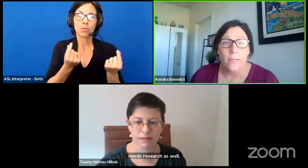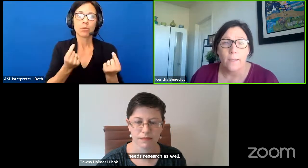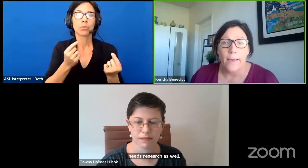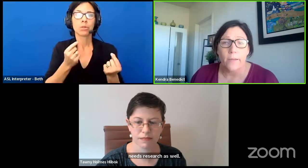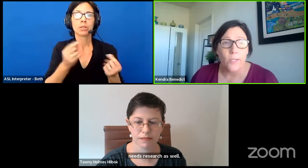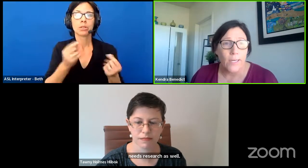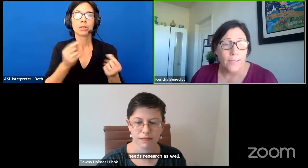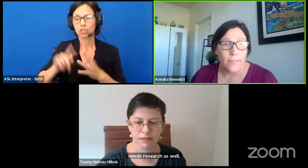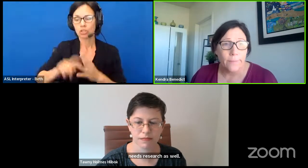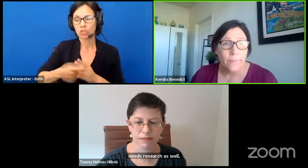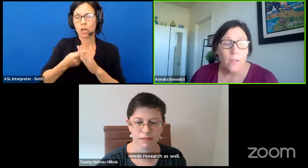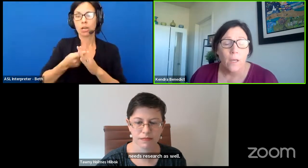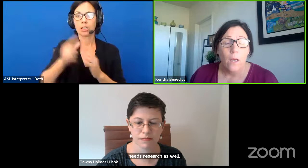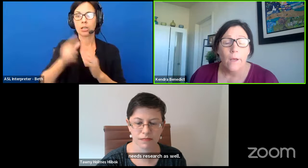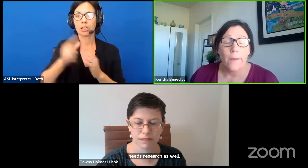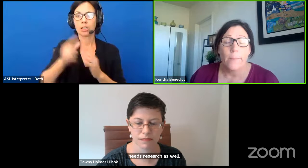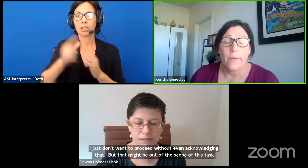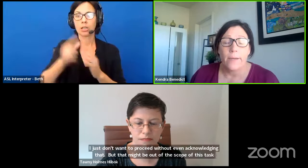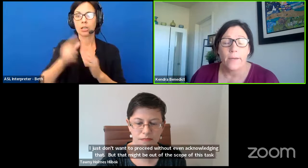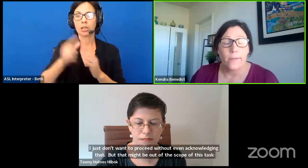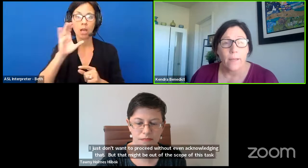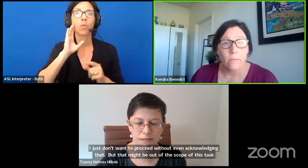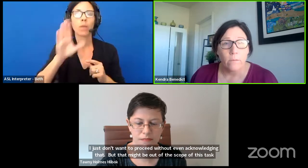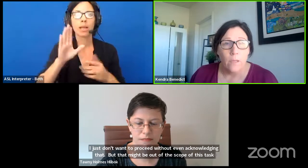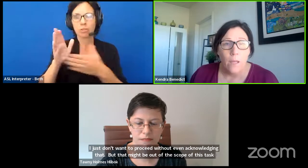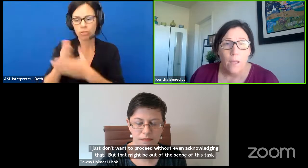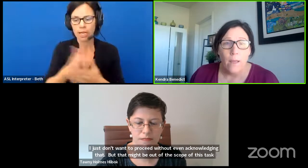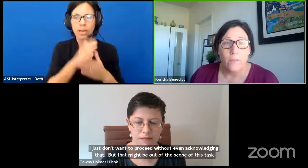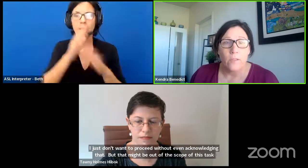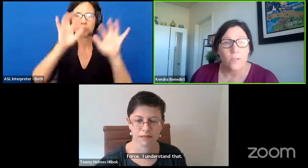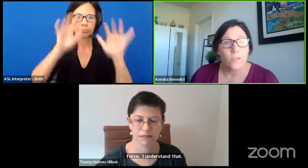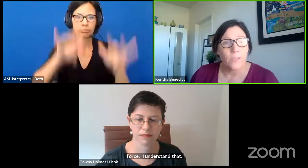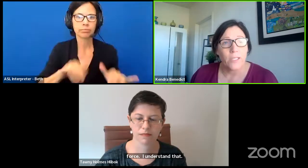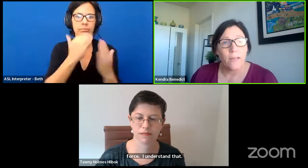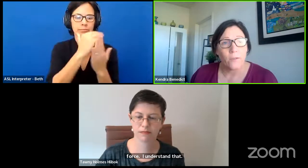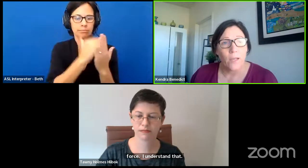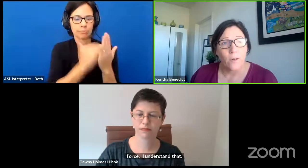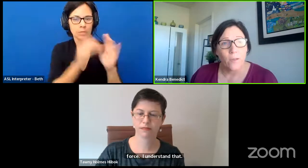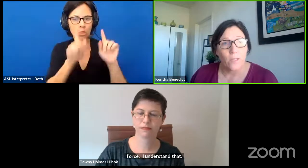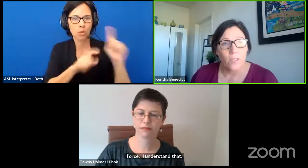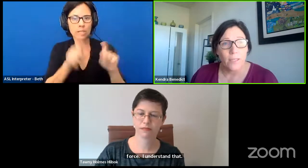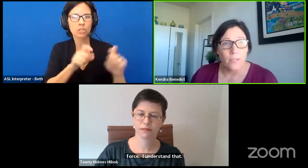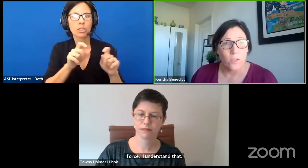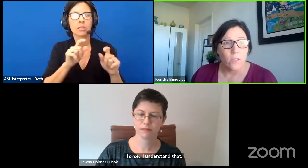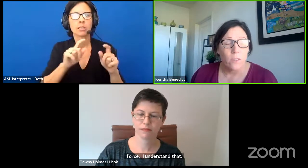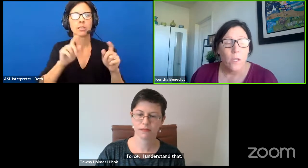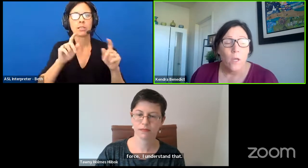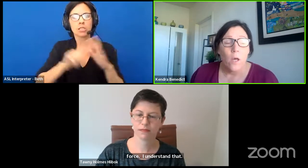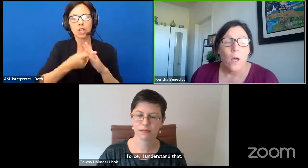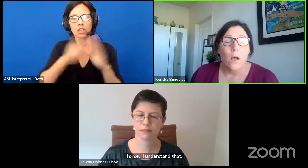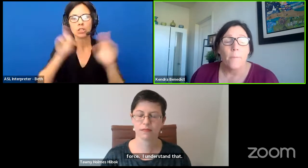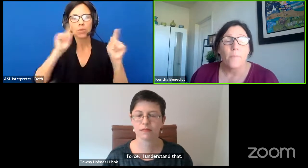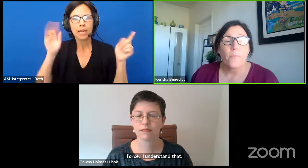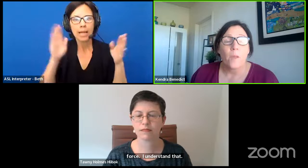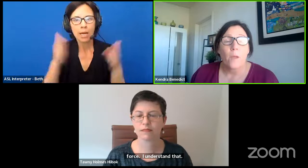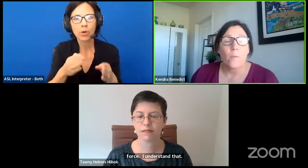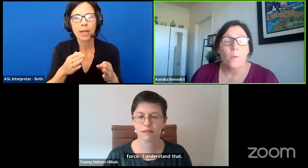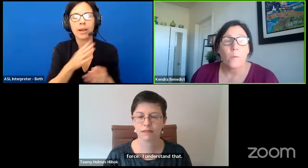so we can categorize them, narrow down, and then start to reach out to have our questions answered.